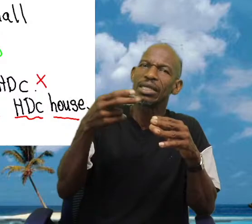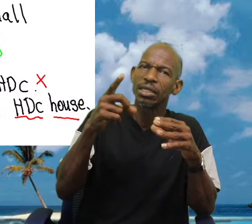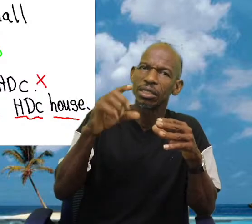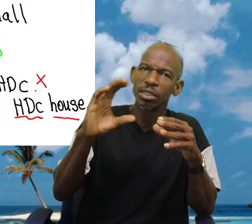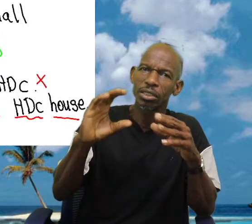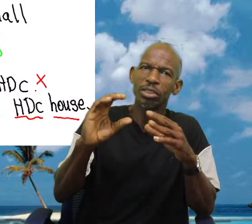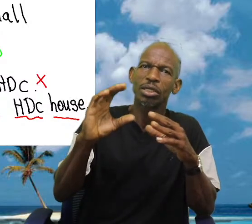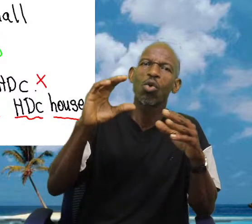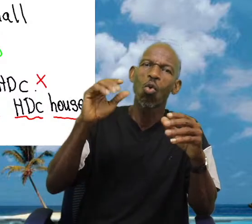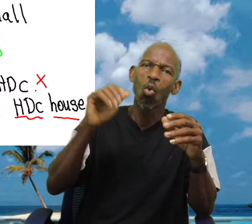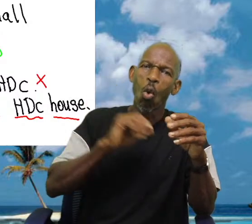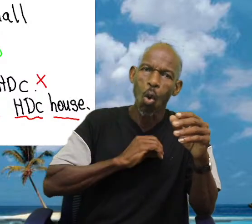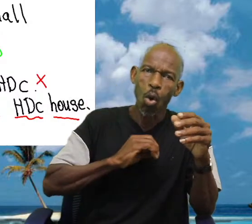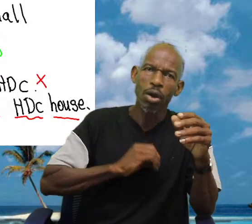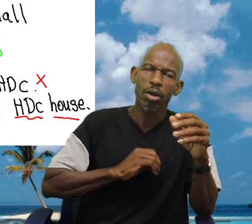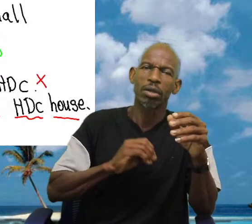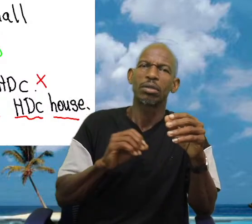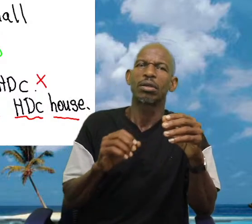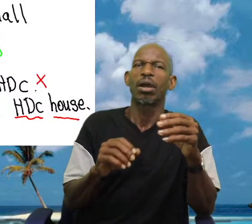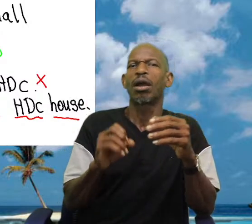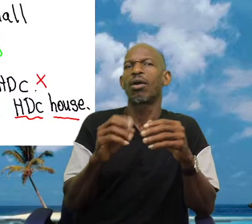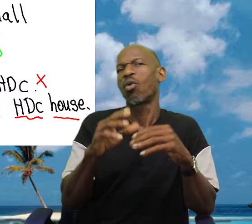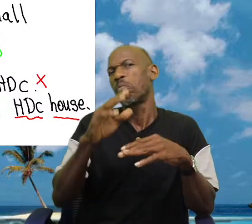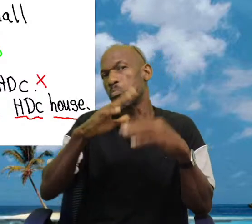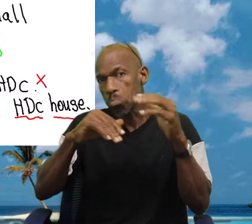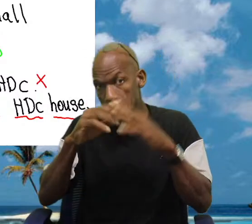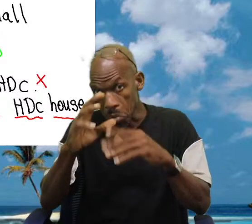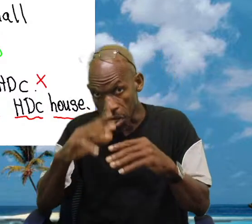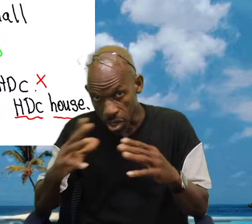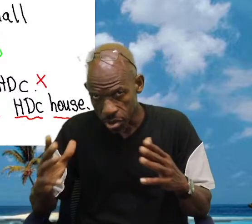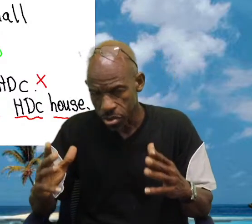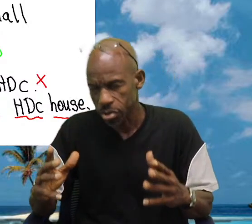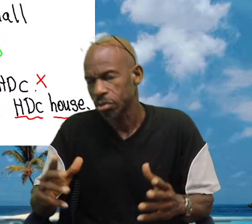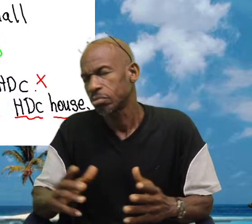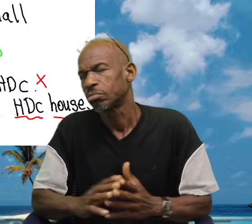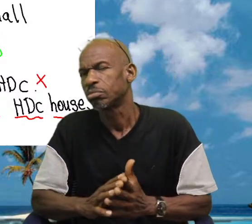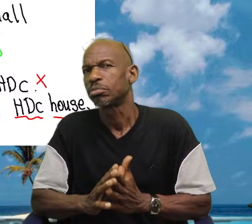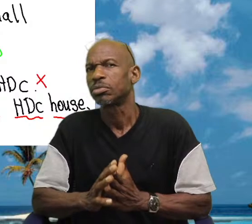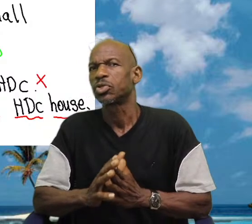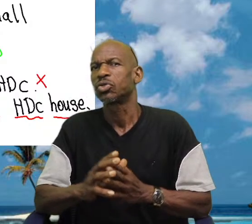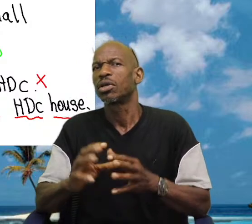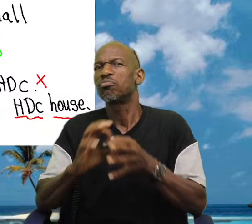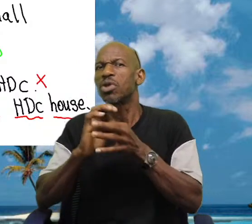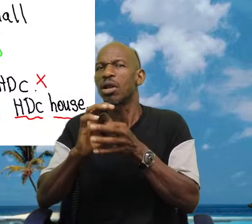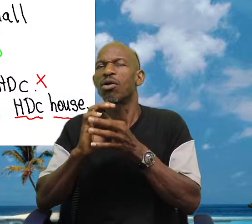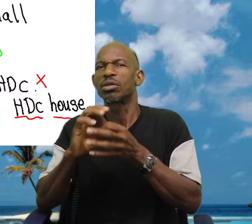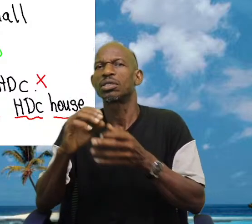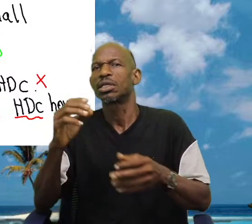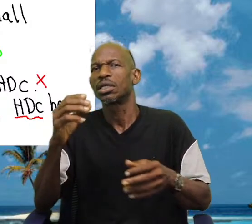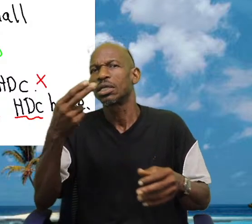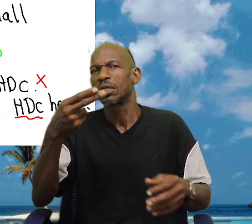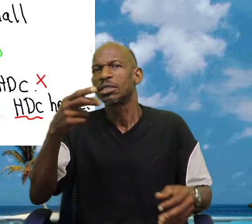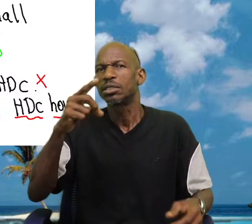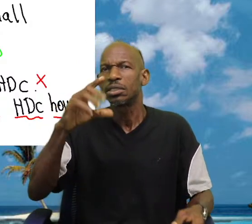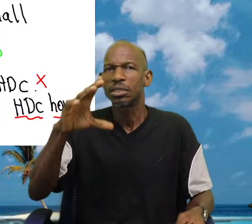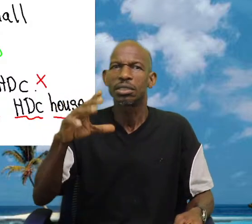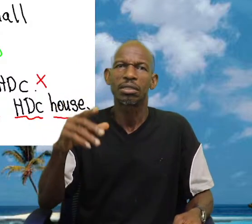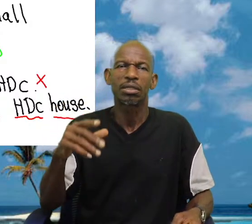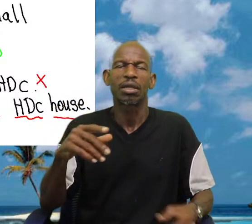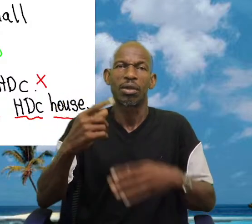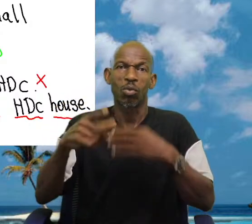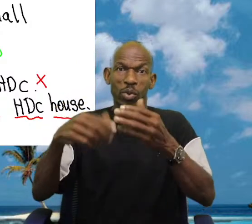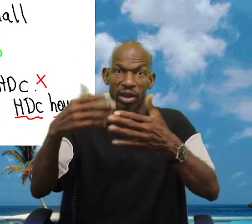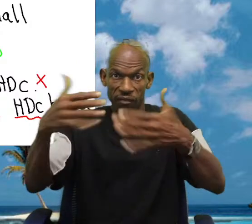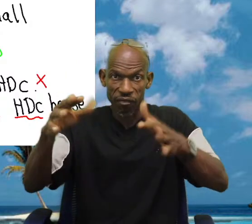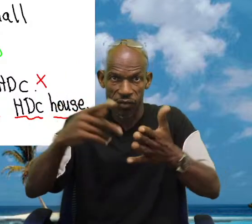house built by HDC, so it belonged to them until I finish pay for it. It